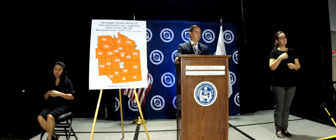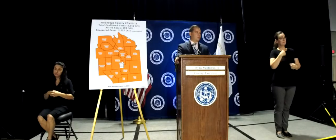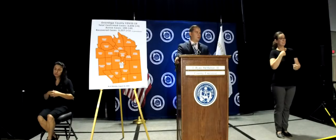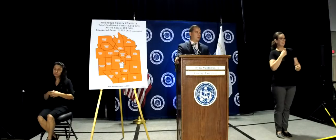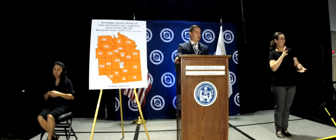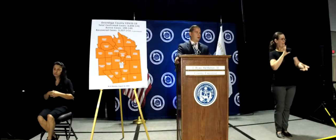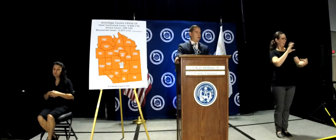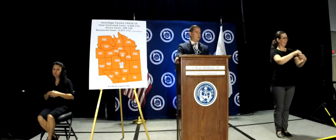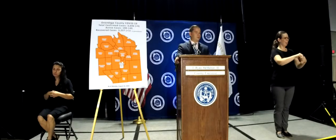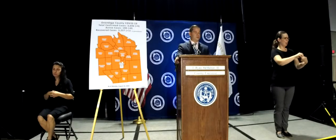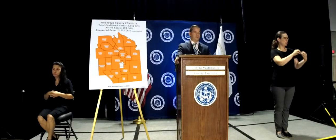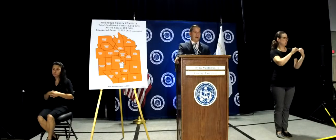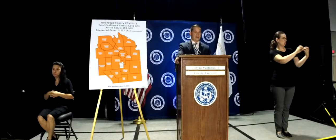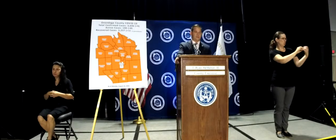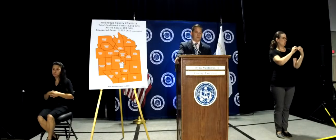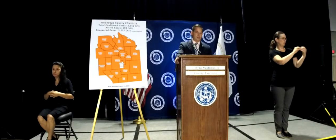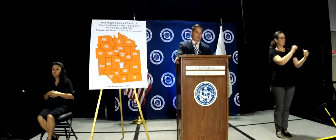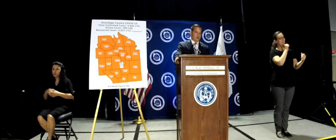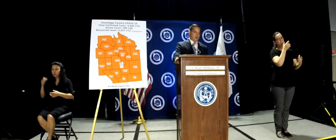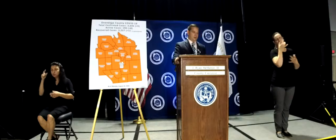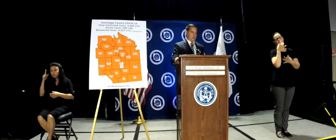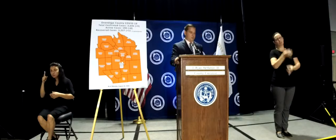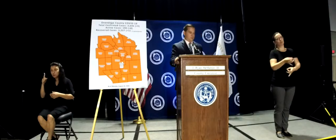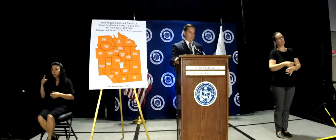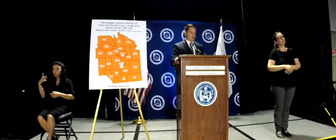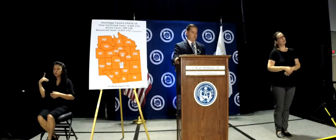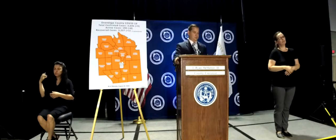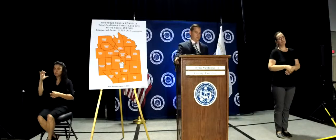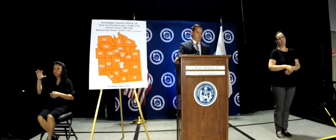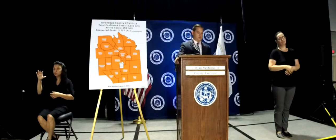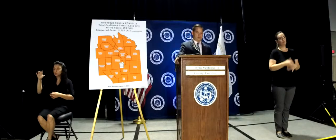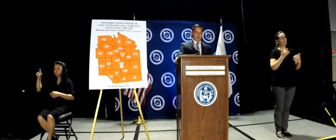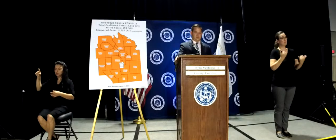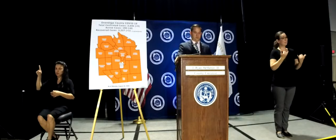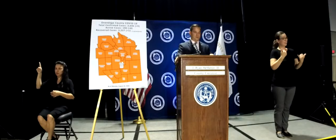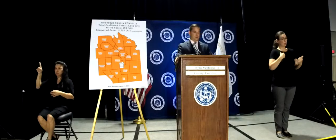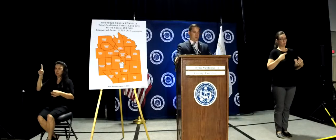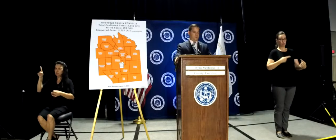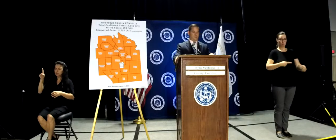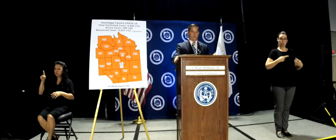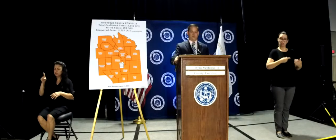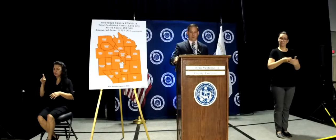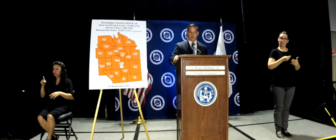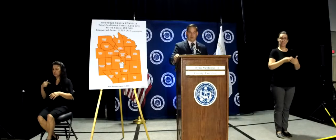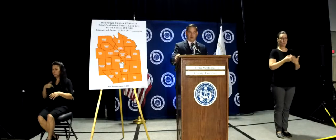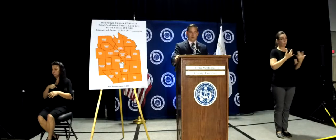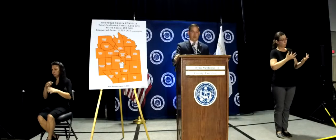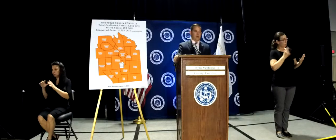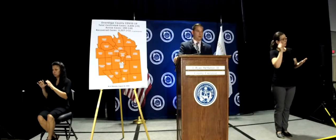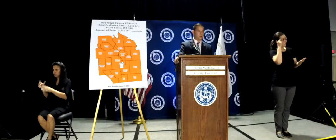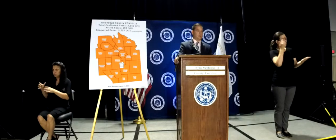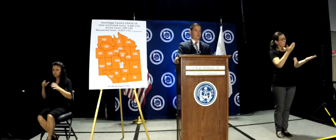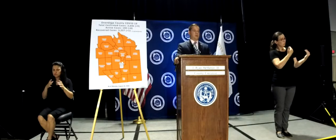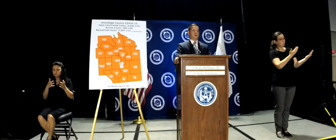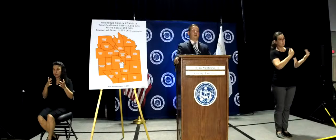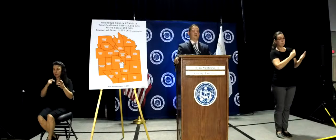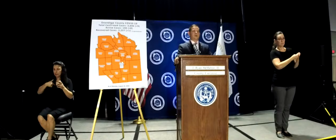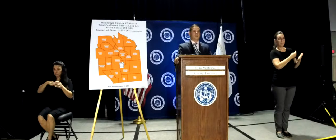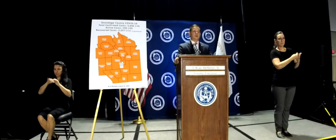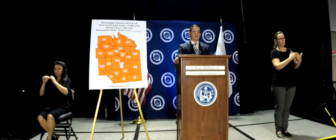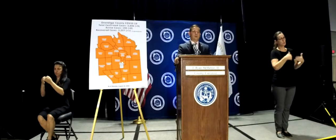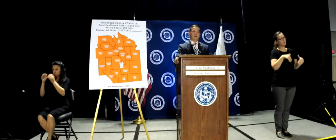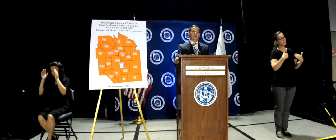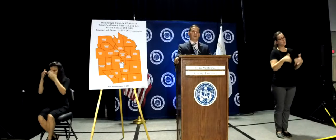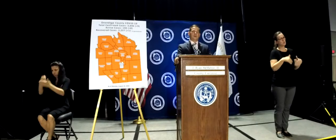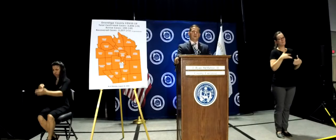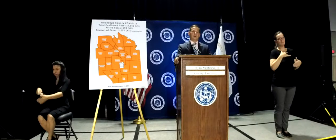struggling to survive while there's a left and right food fight every other day.